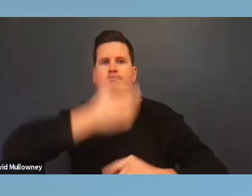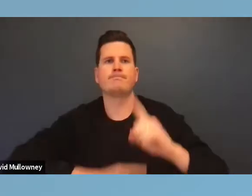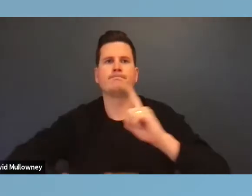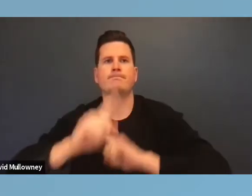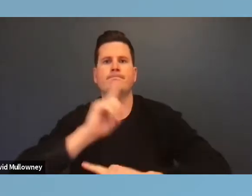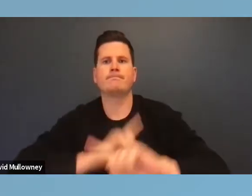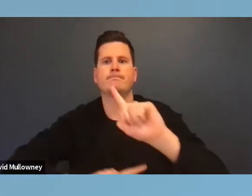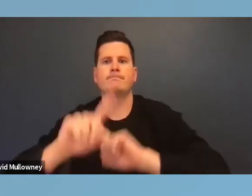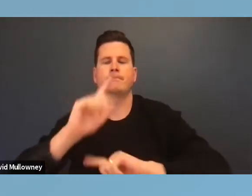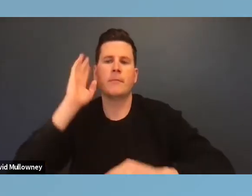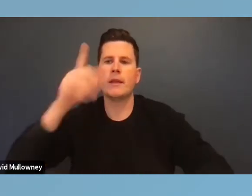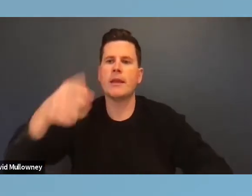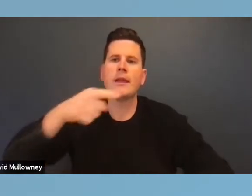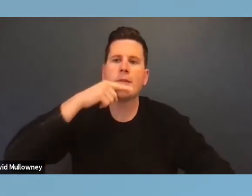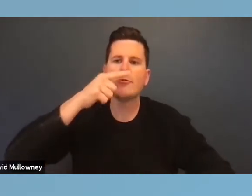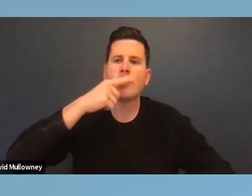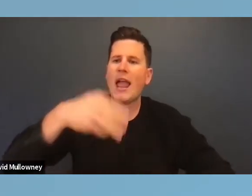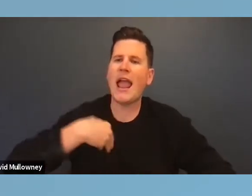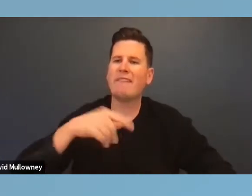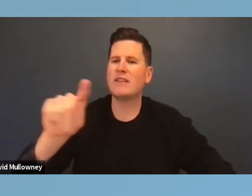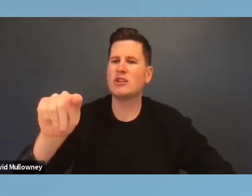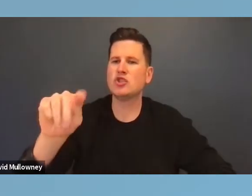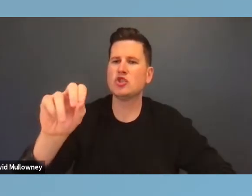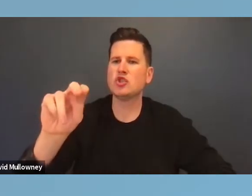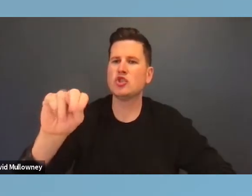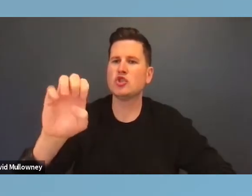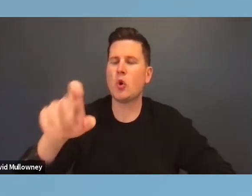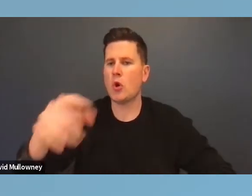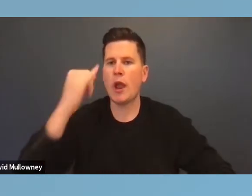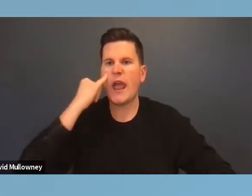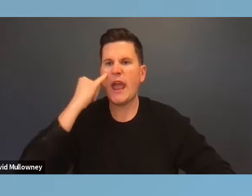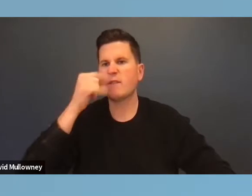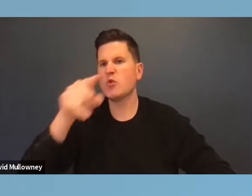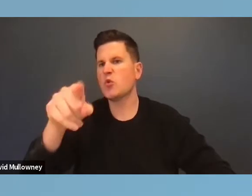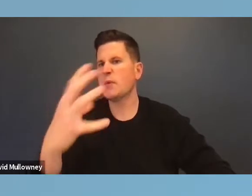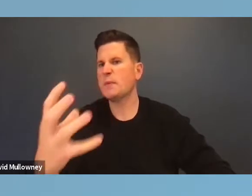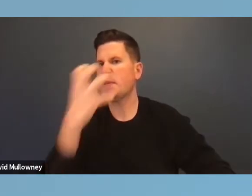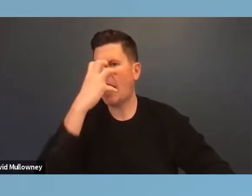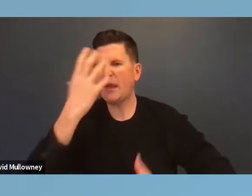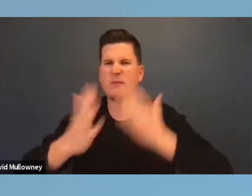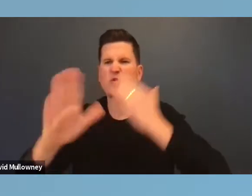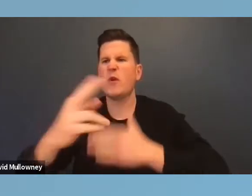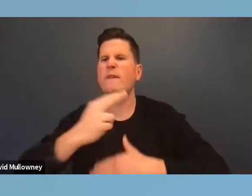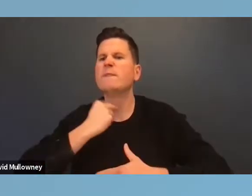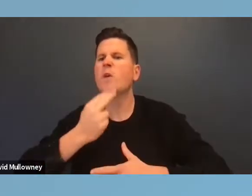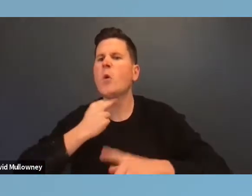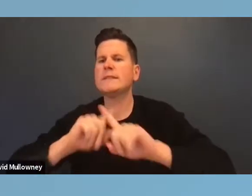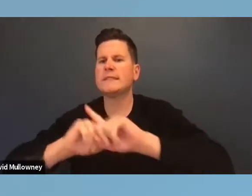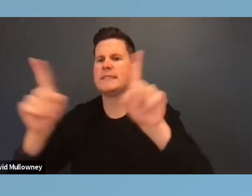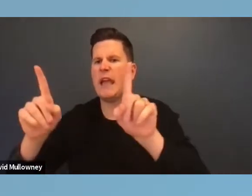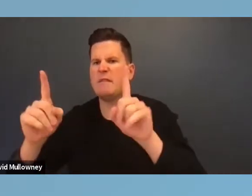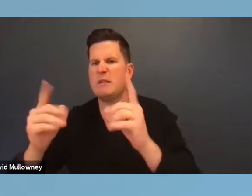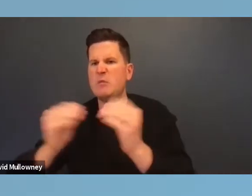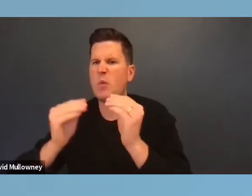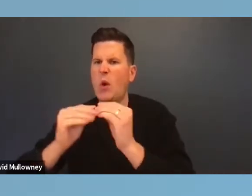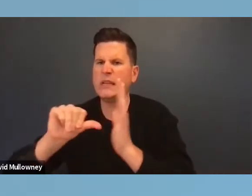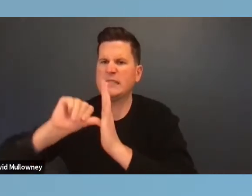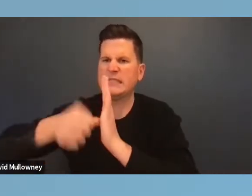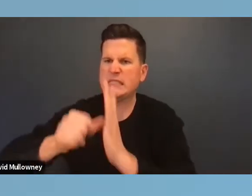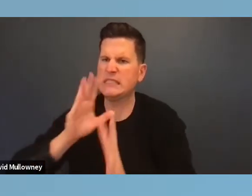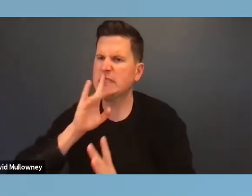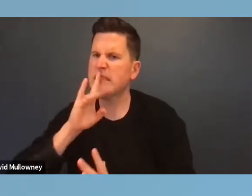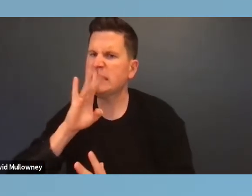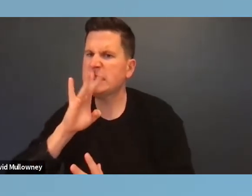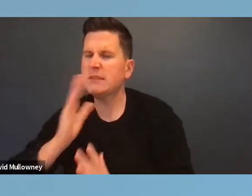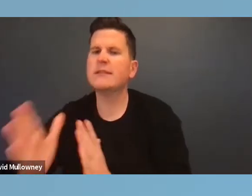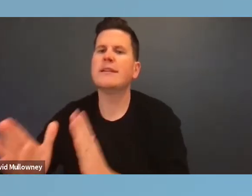signs. It is not just merely a signing process. If a hearing person is angry, there's